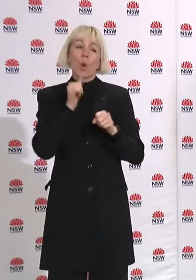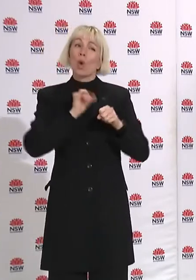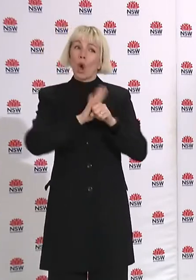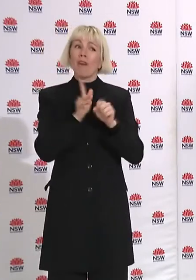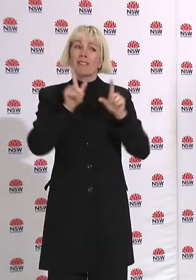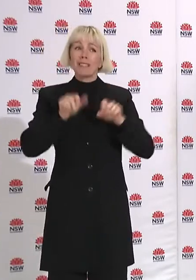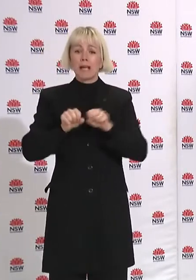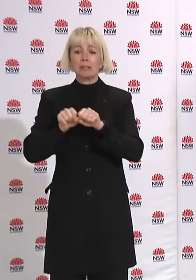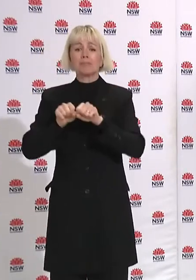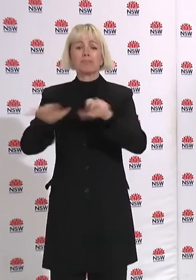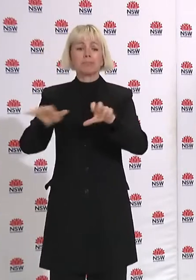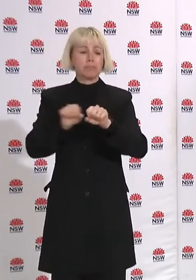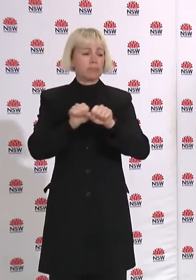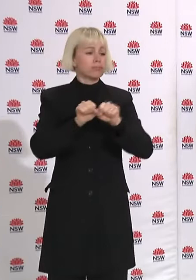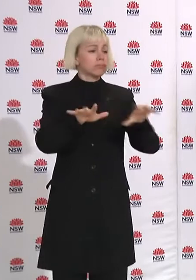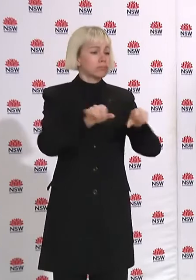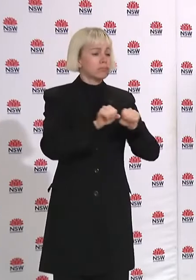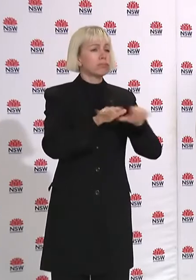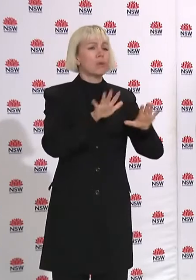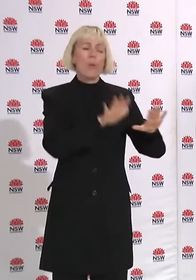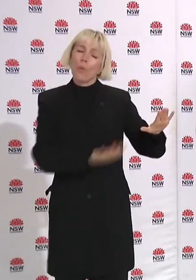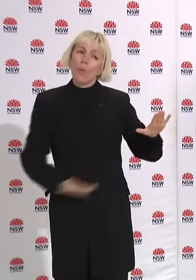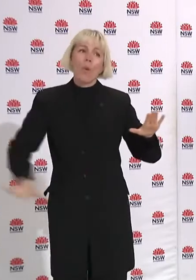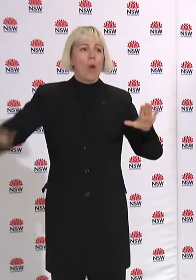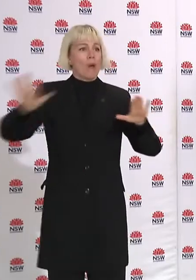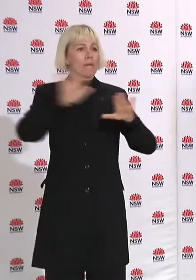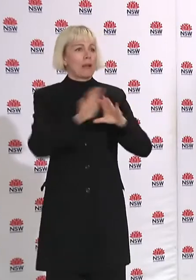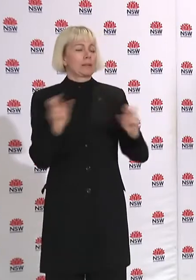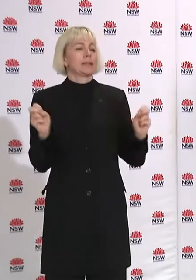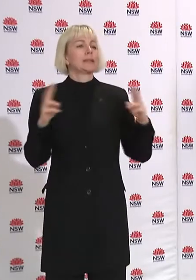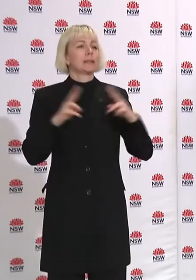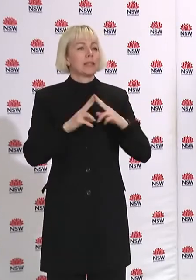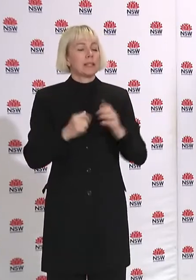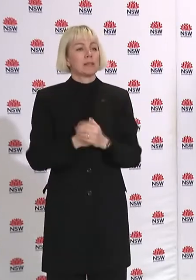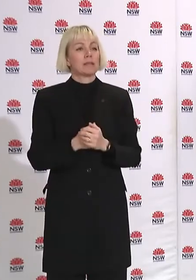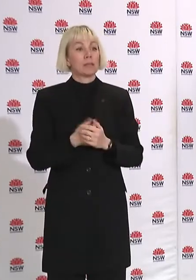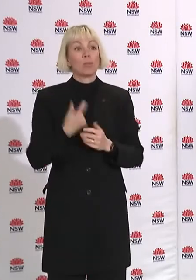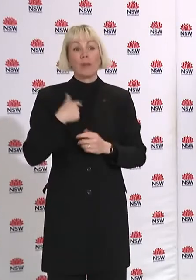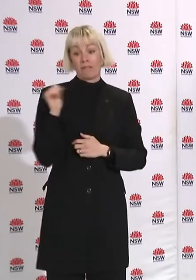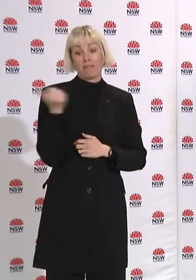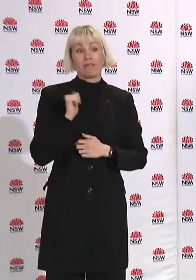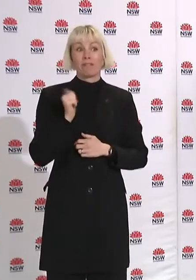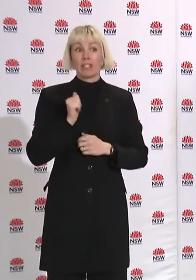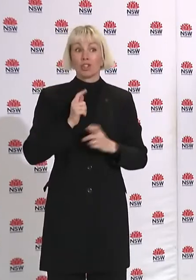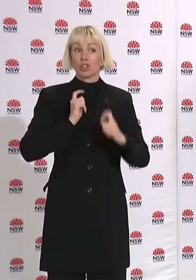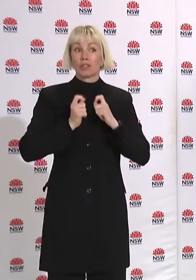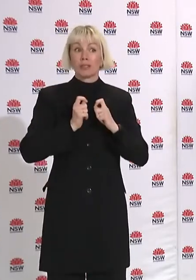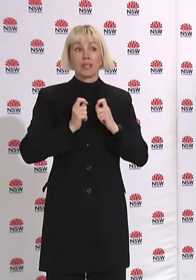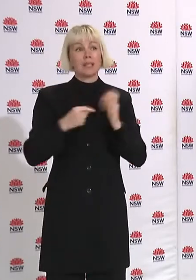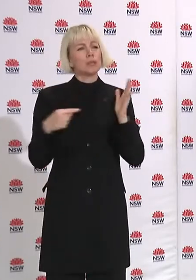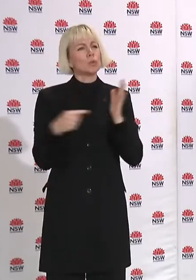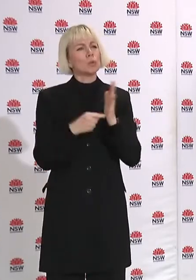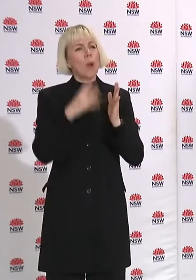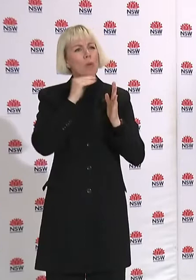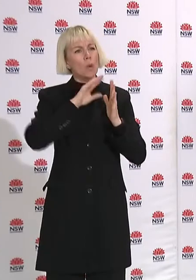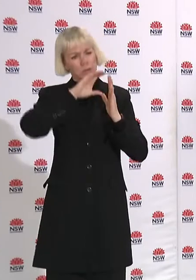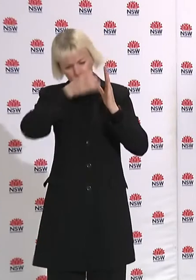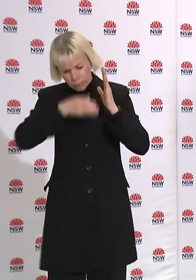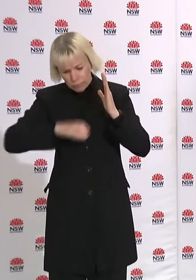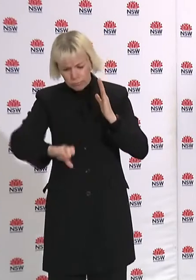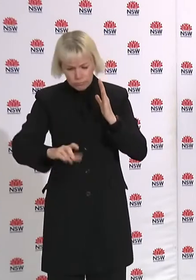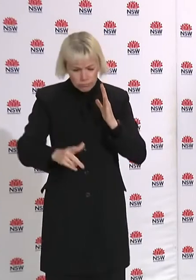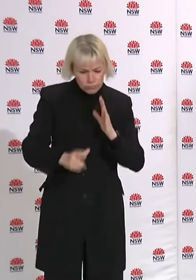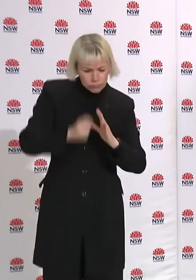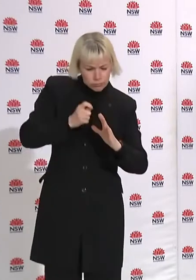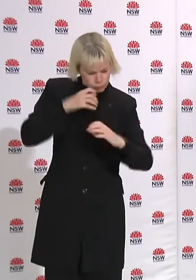elsewhere, where again, through workplaces, people are unfortunately either getting the virus or spreading the virus and then taking it